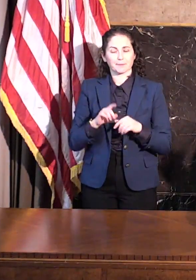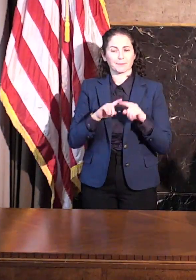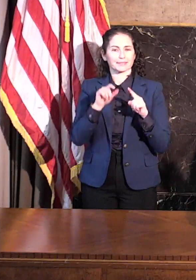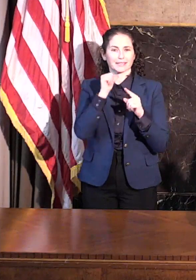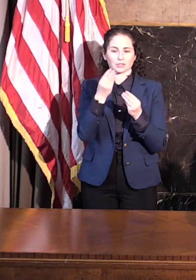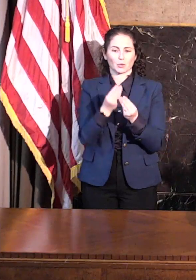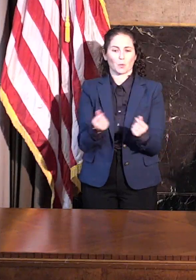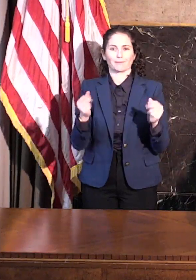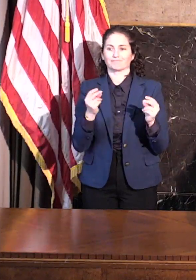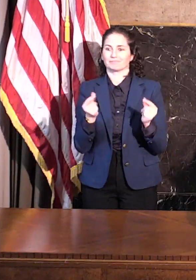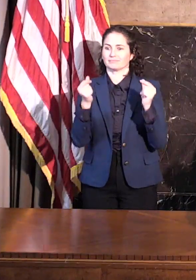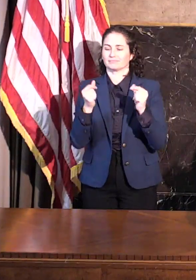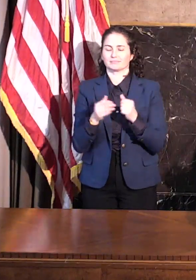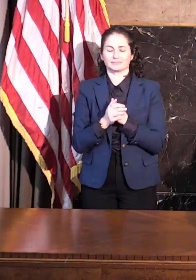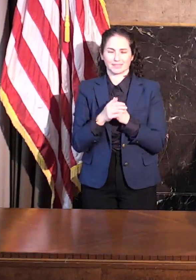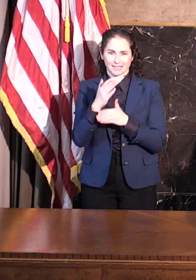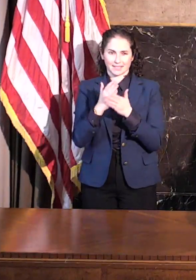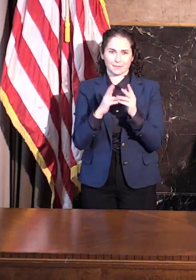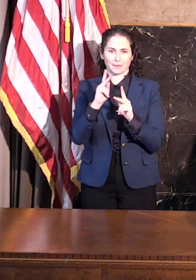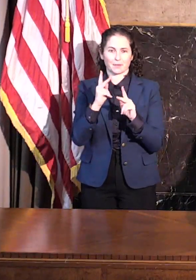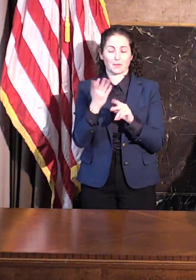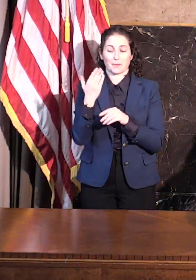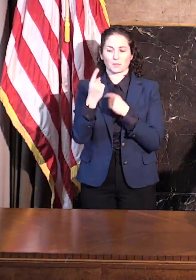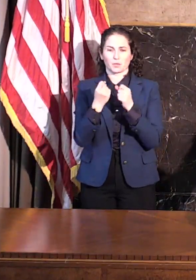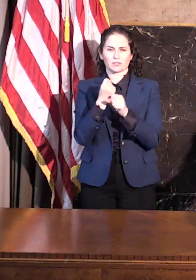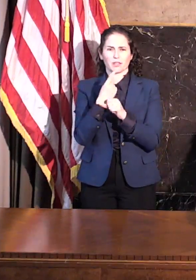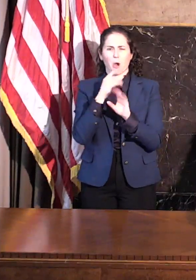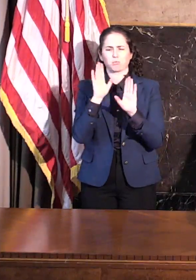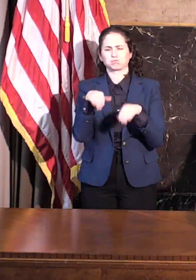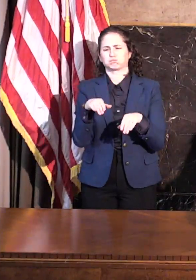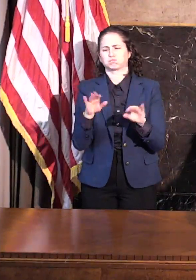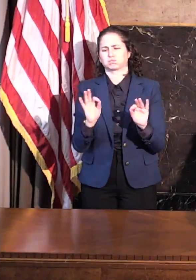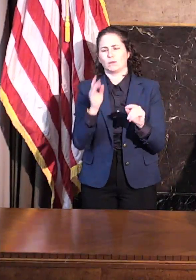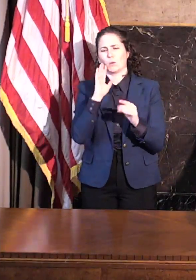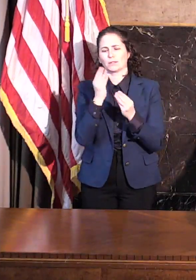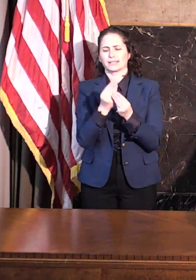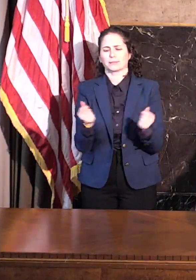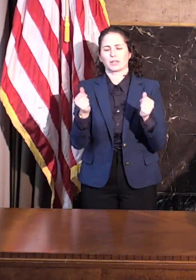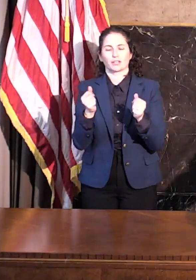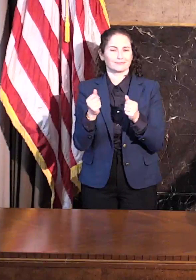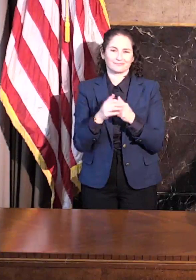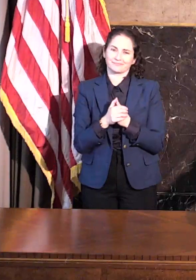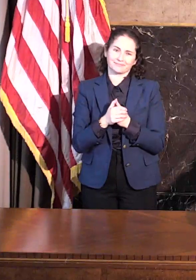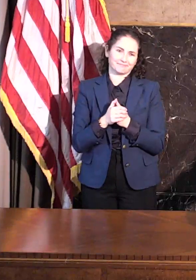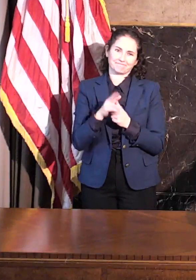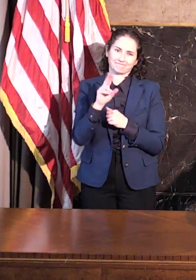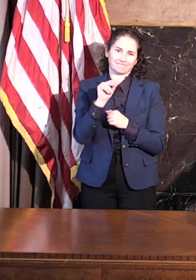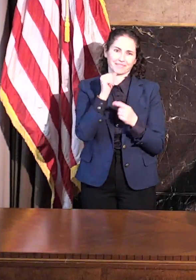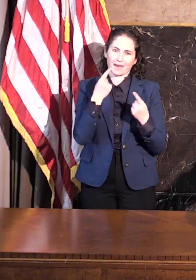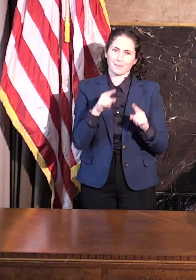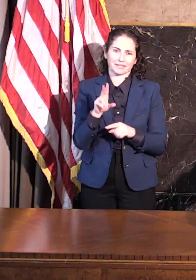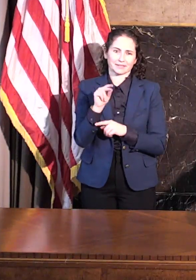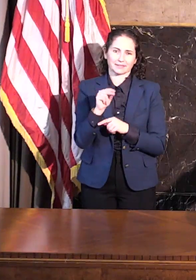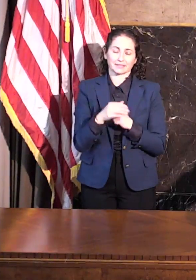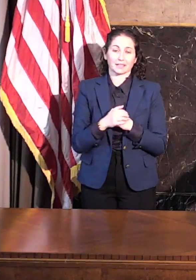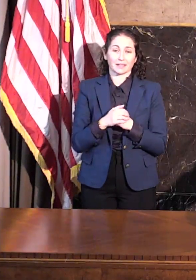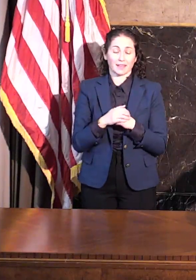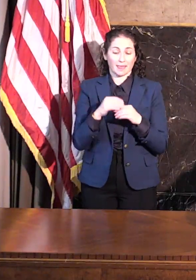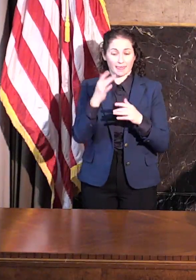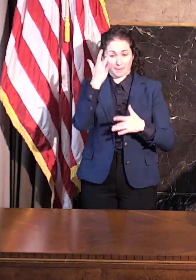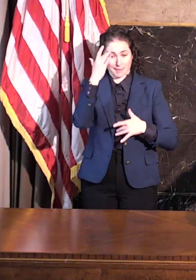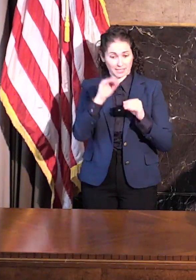just out there and they're saying, oh, well, the state's doing well, I don't have to participate because our numbers, there's no guarantee